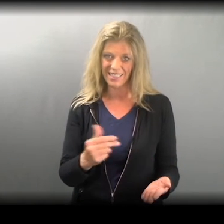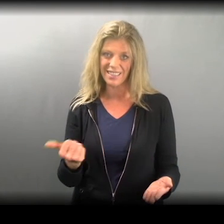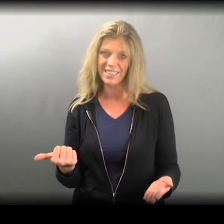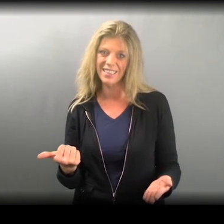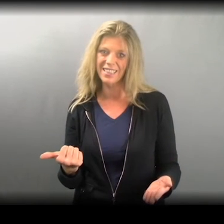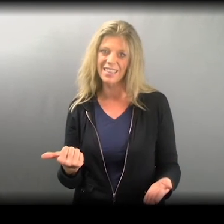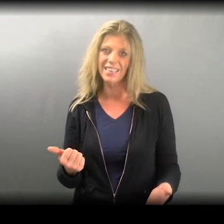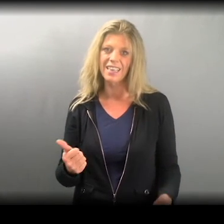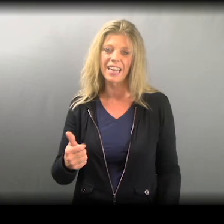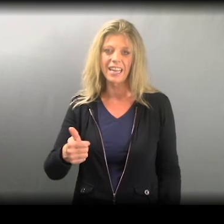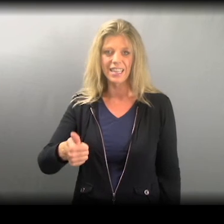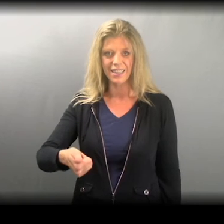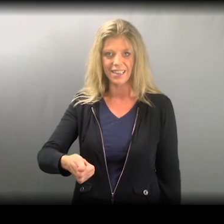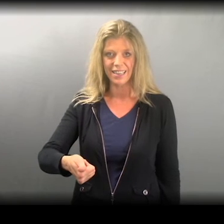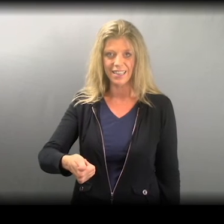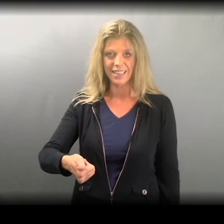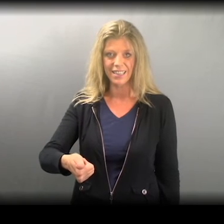understands the